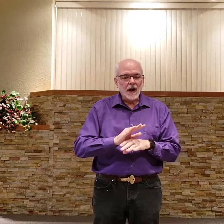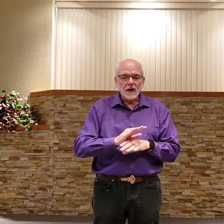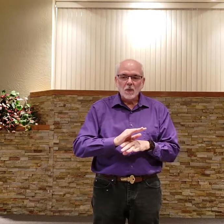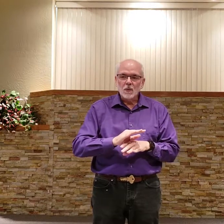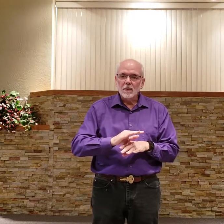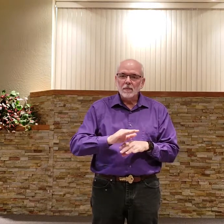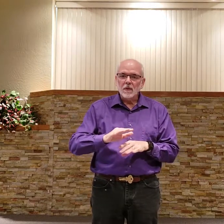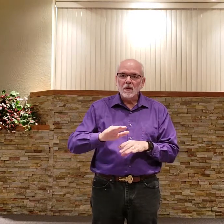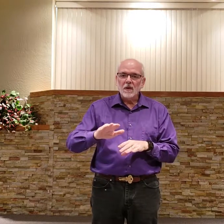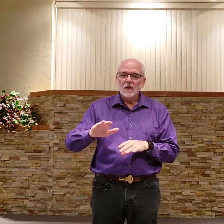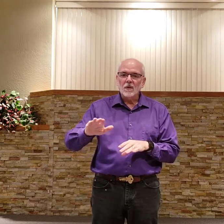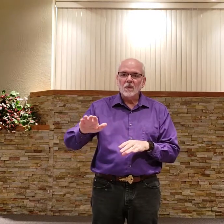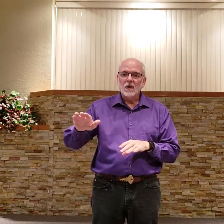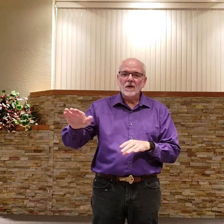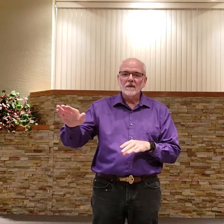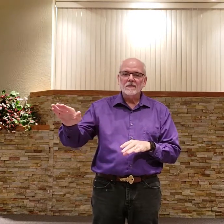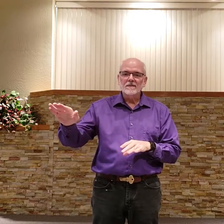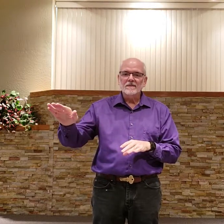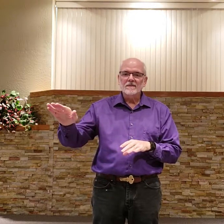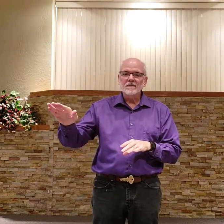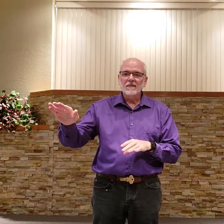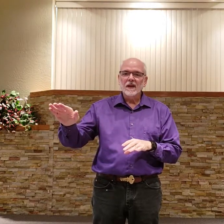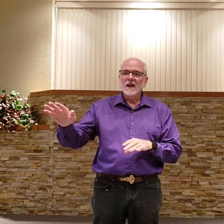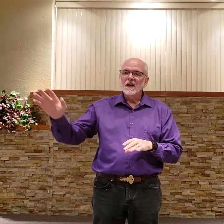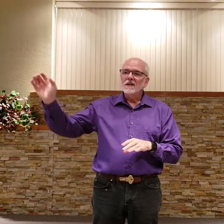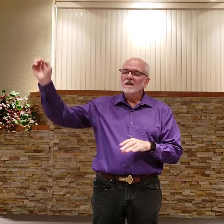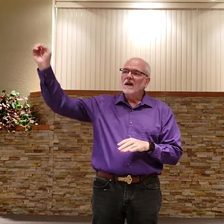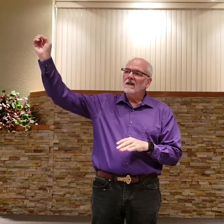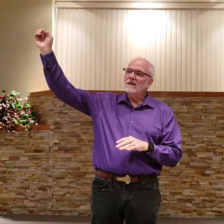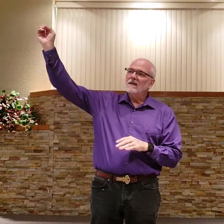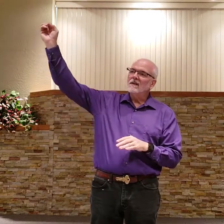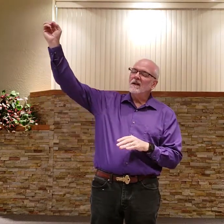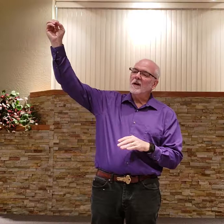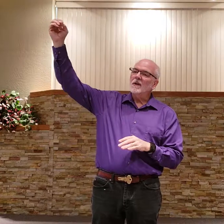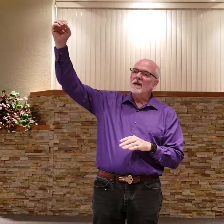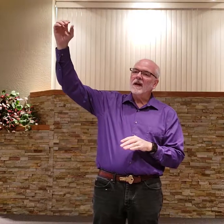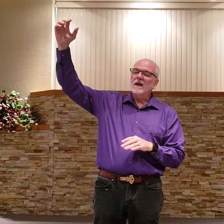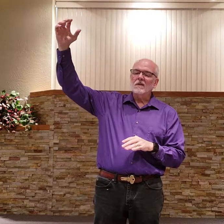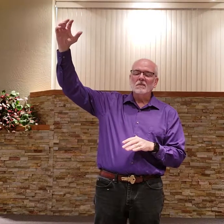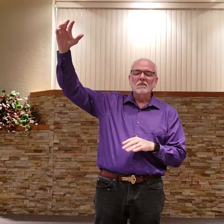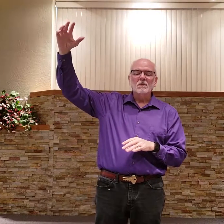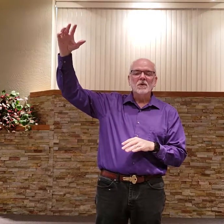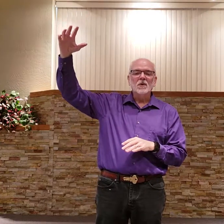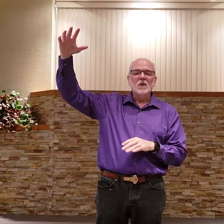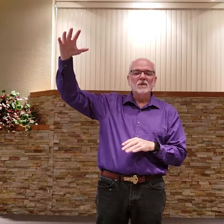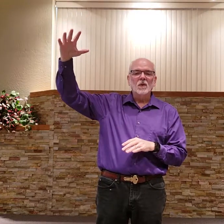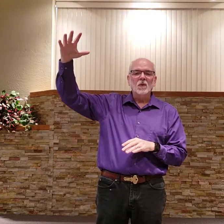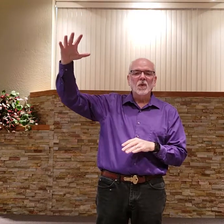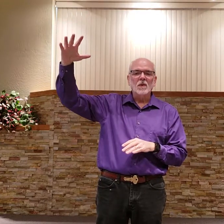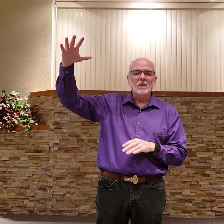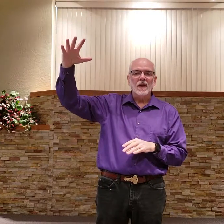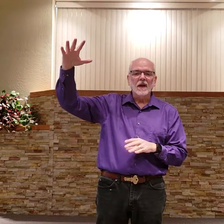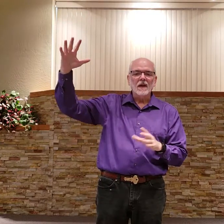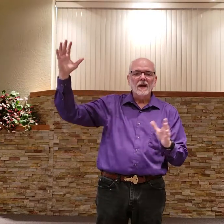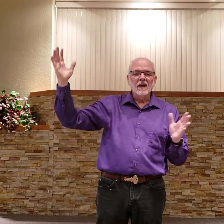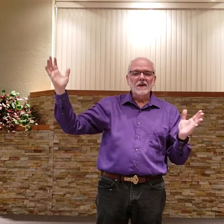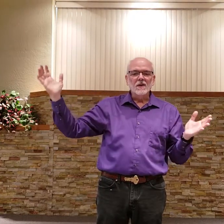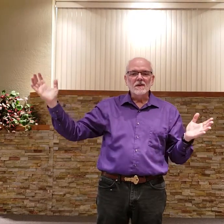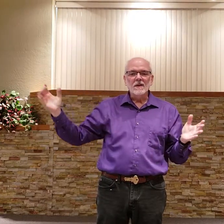a ripple in the water. Sun coming down, beautiful warm day. You're sitting